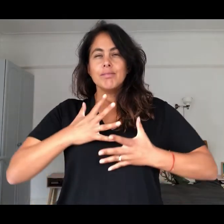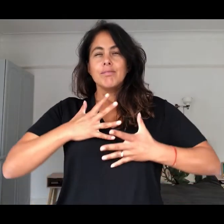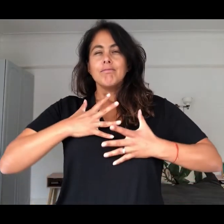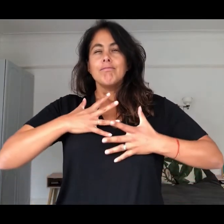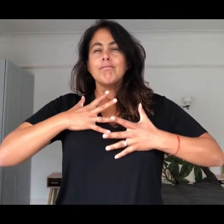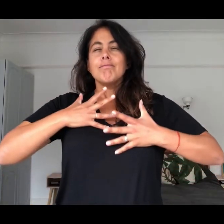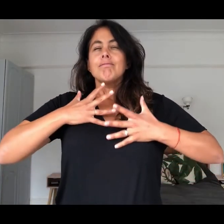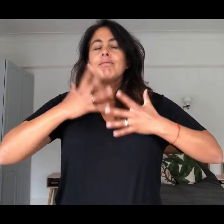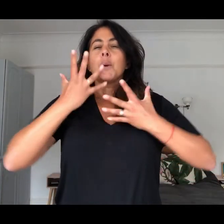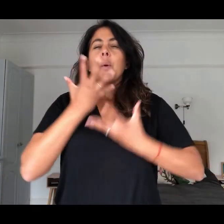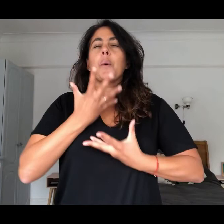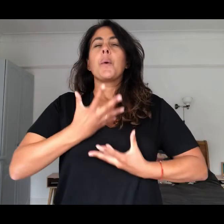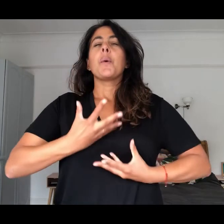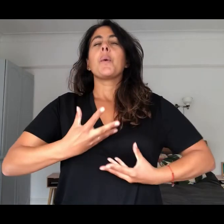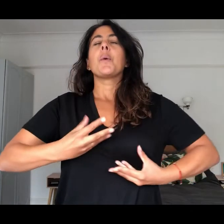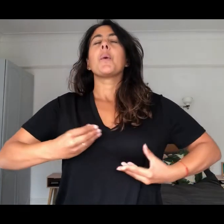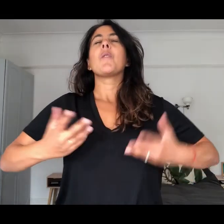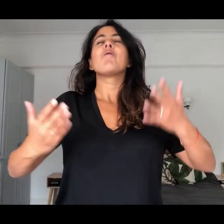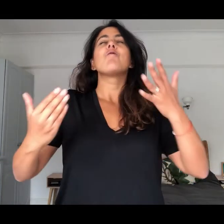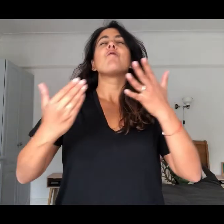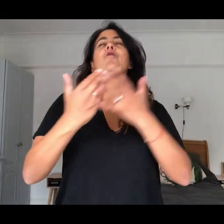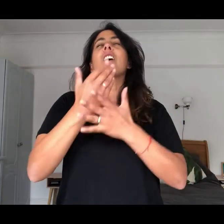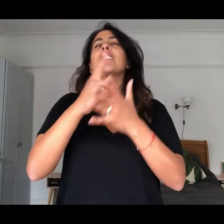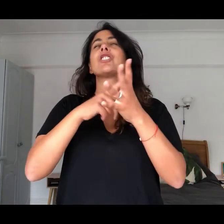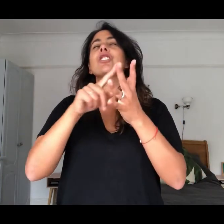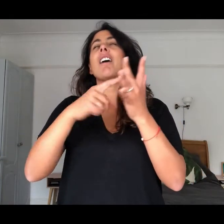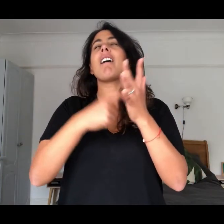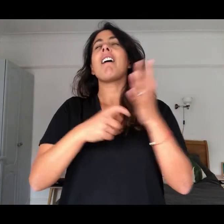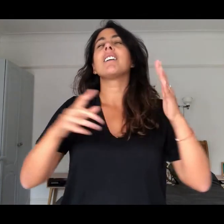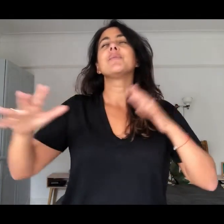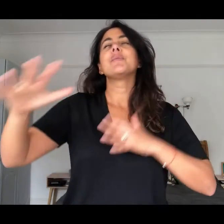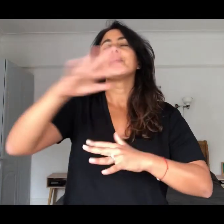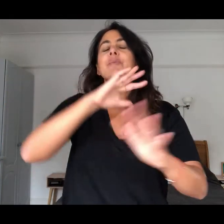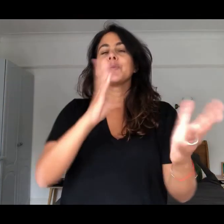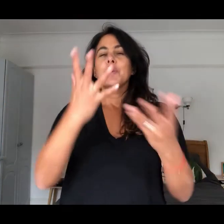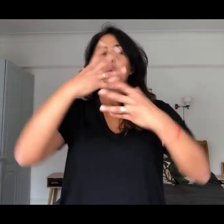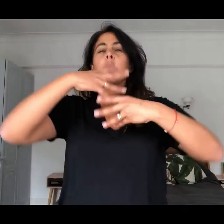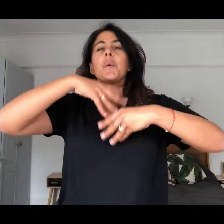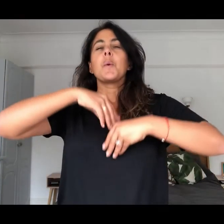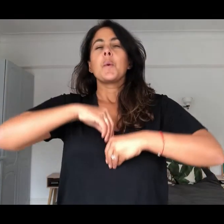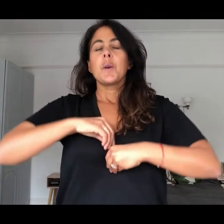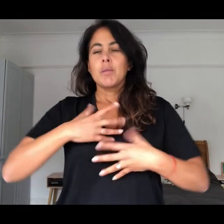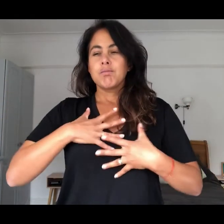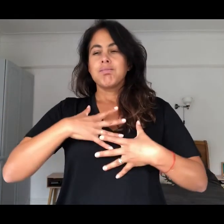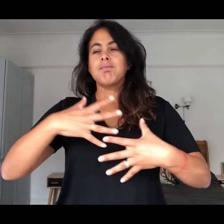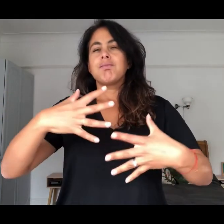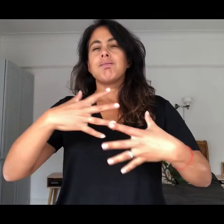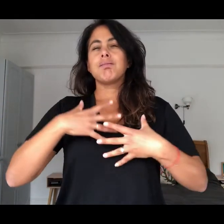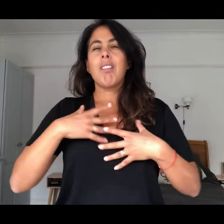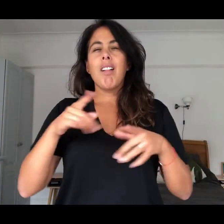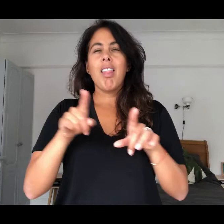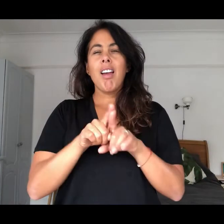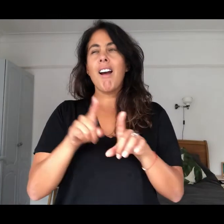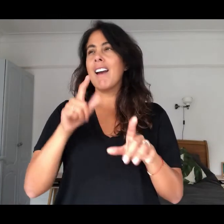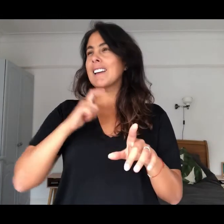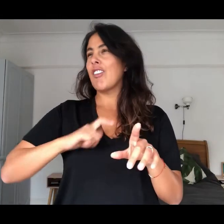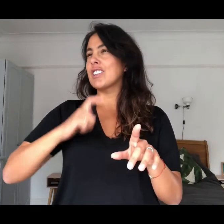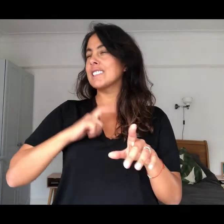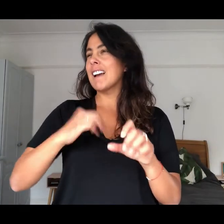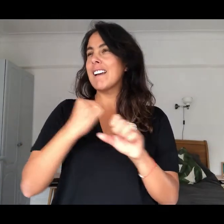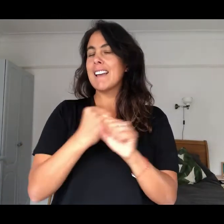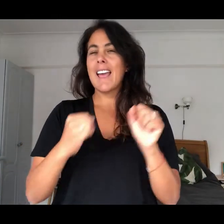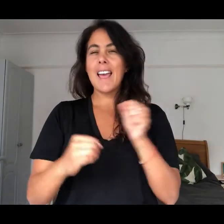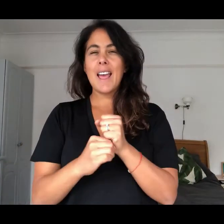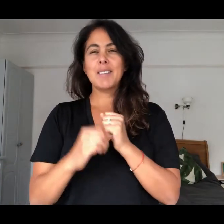I breathe it in, big gulping mouthful of fresh air. It's like the live living version of the game. I